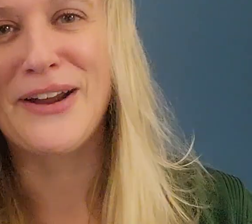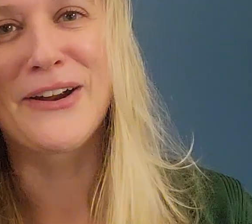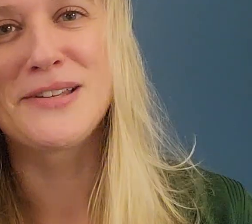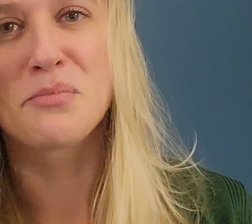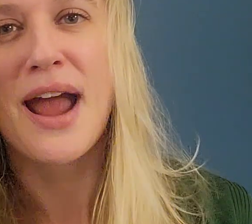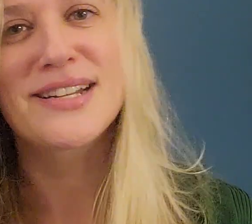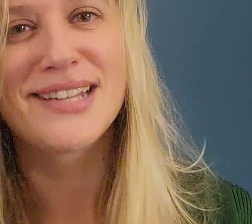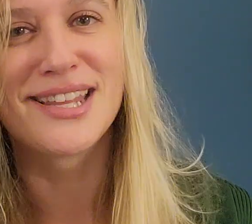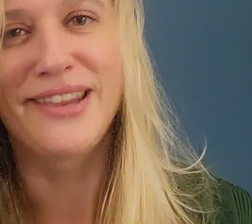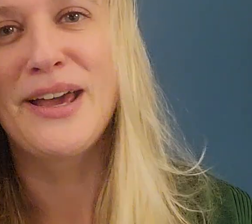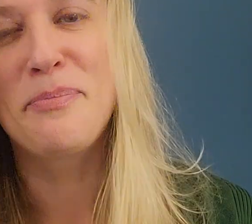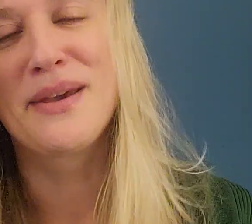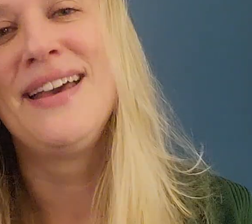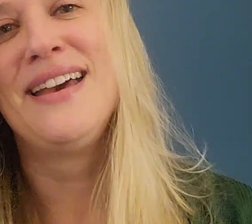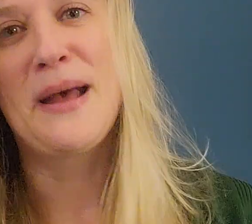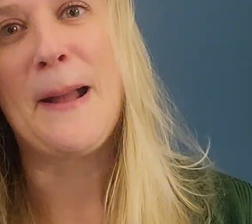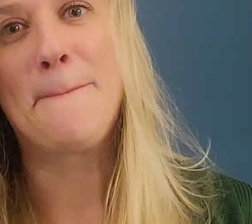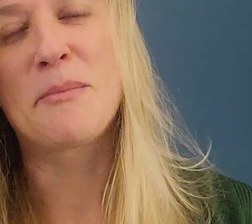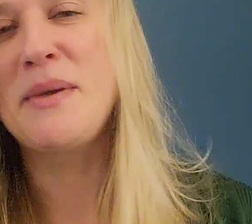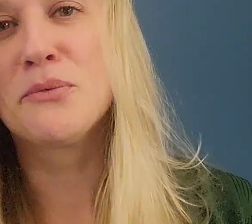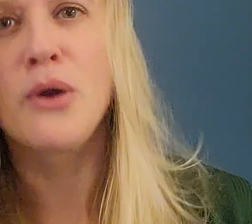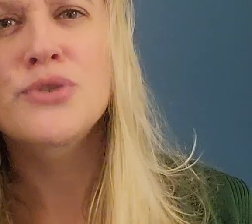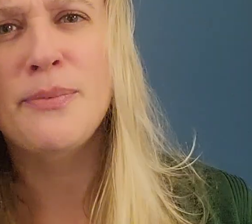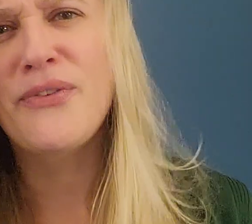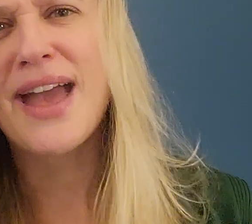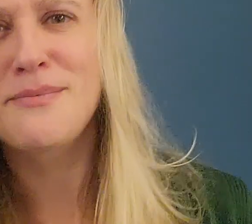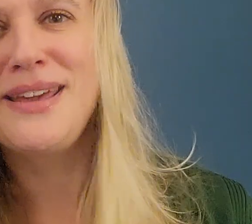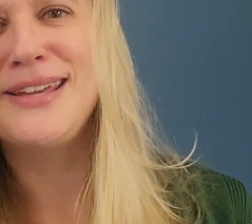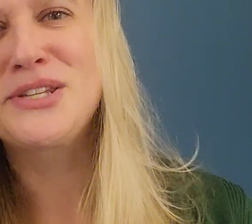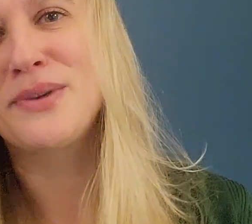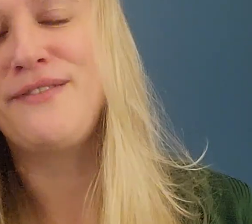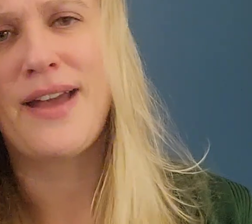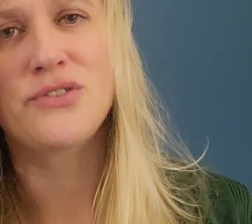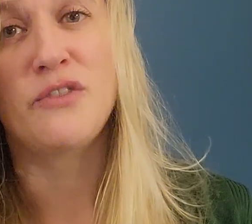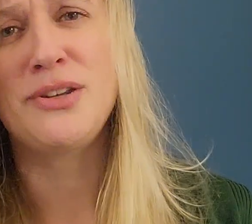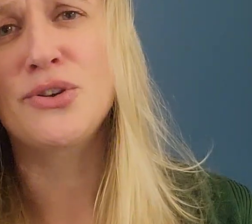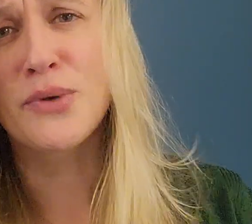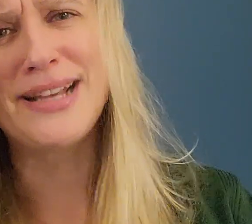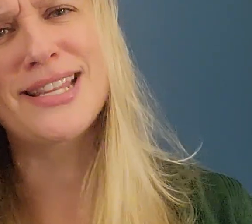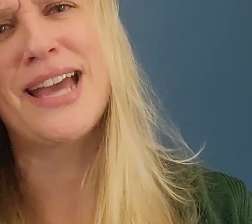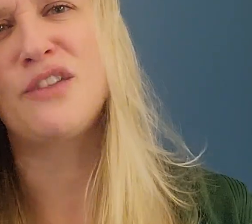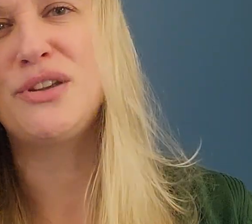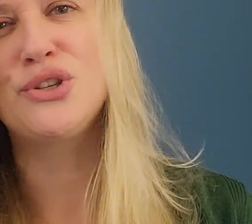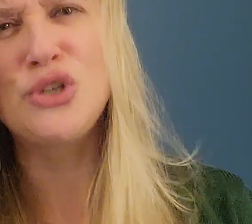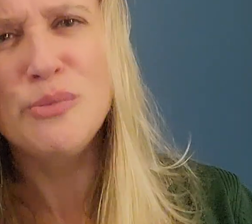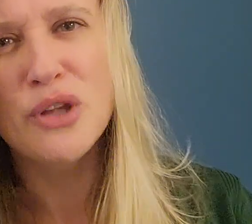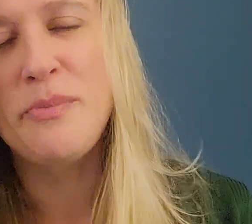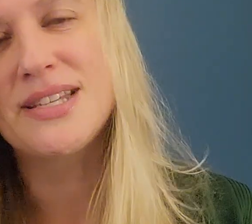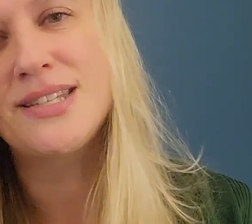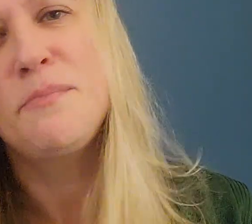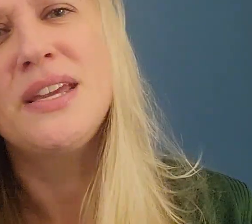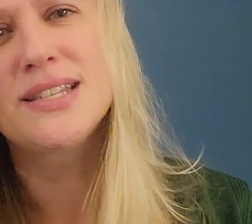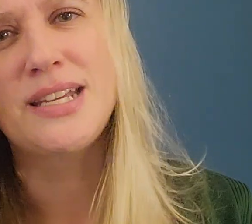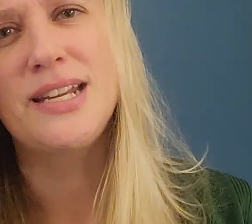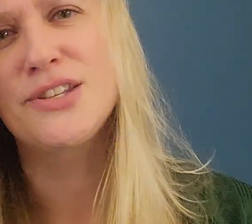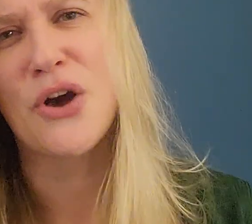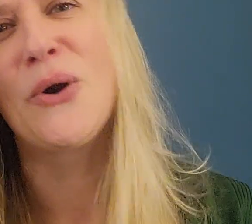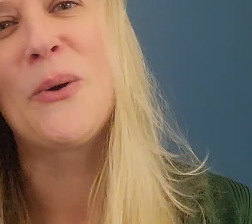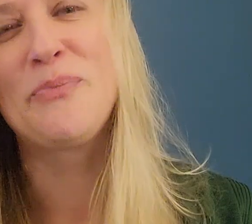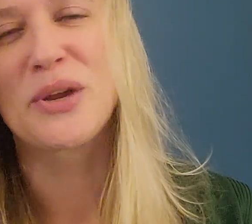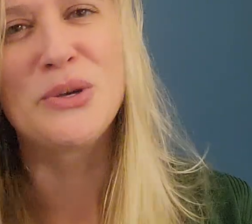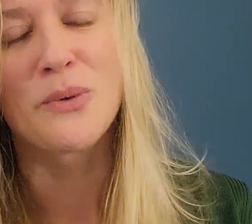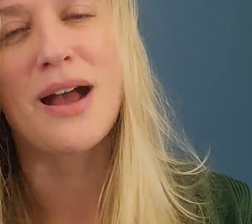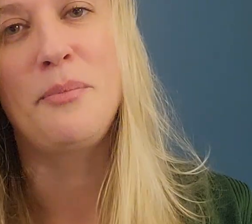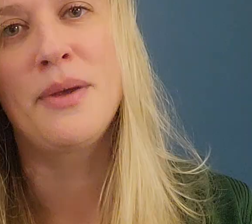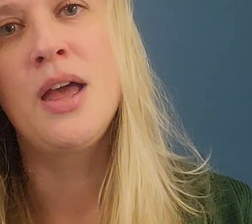Elvis records and practicing the lip. I'm a big road trip fan, a big history fan, so I've been to Graceland, I've been to Tupelo, Mississippi, and seen his